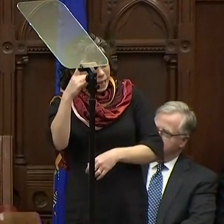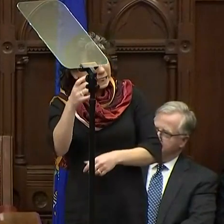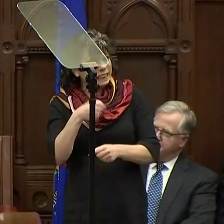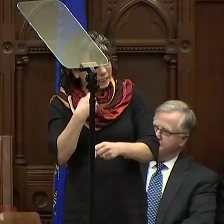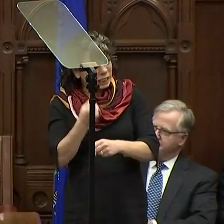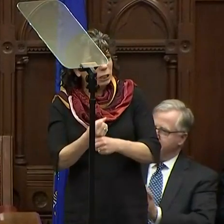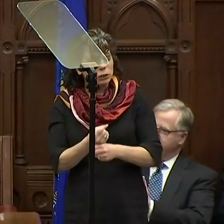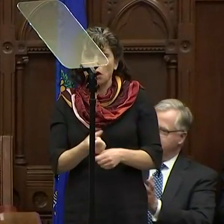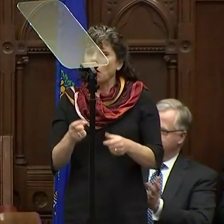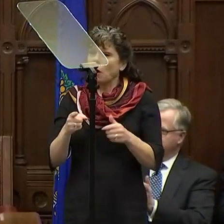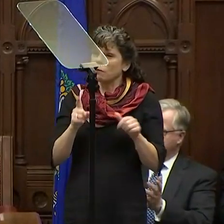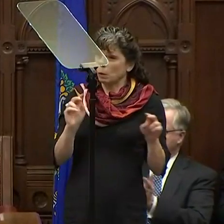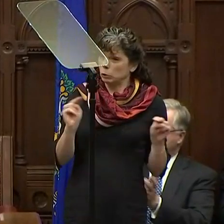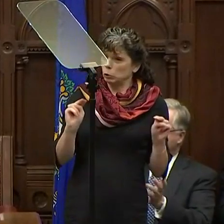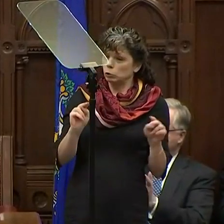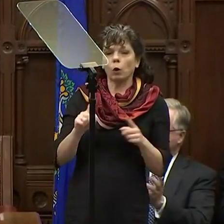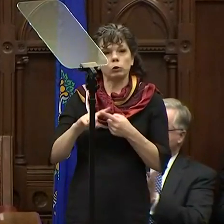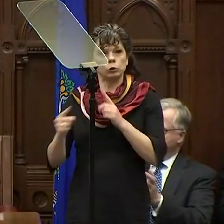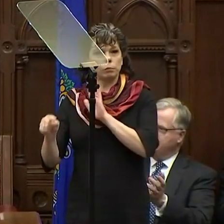to positive.